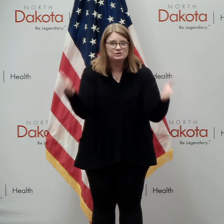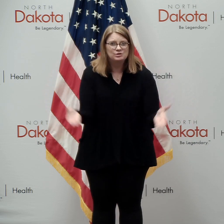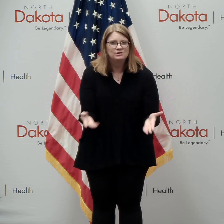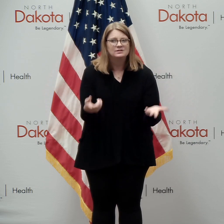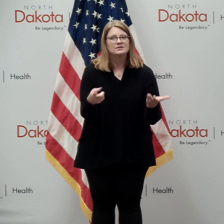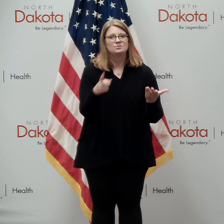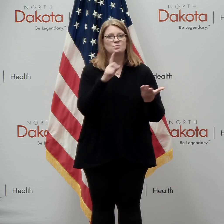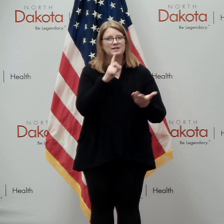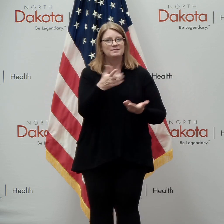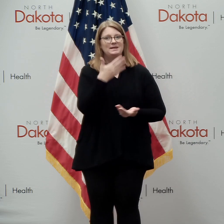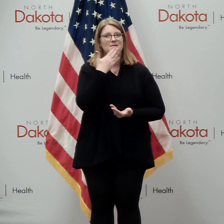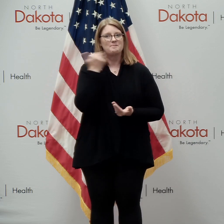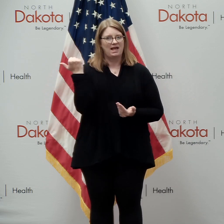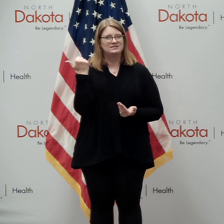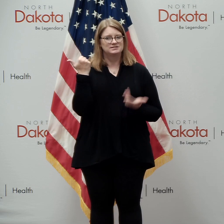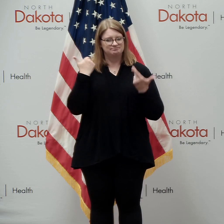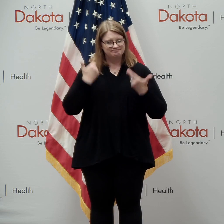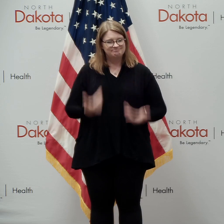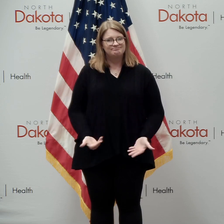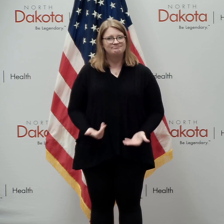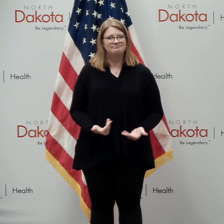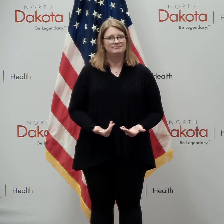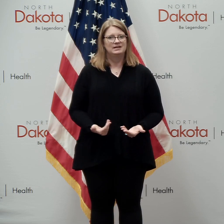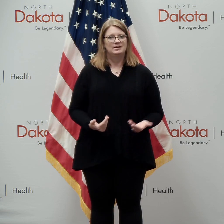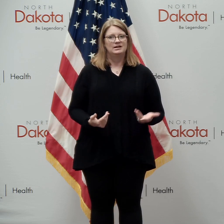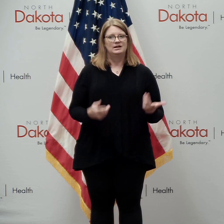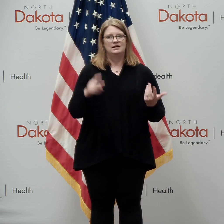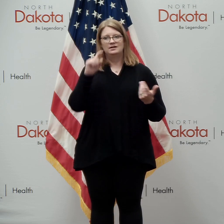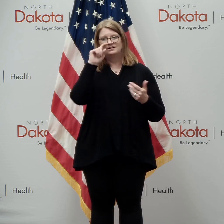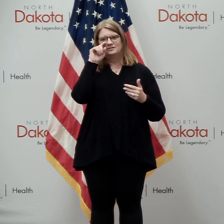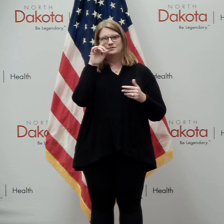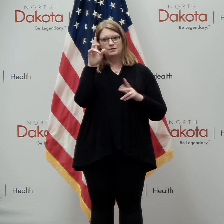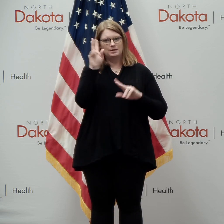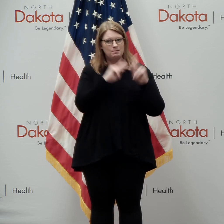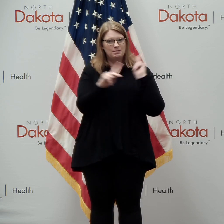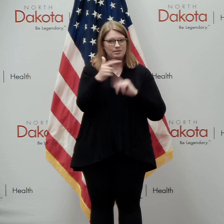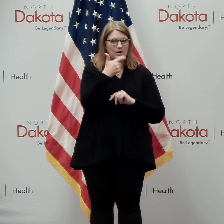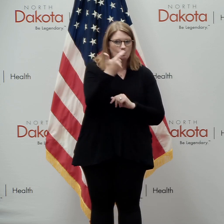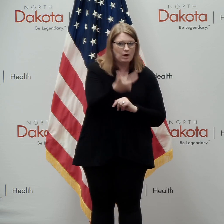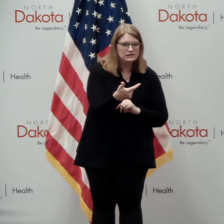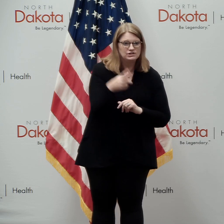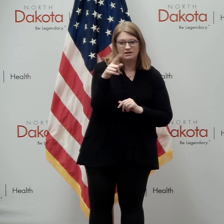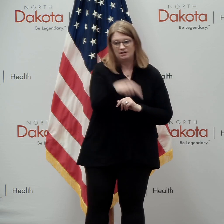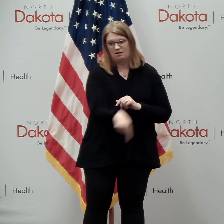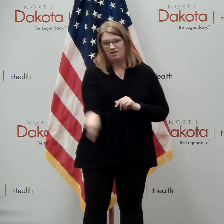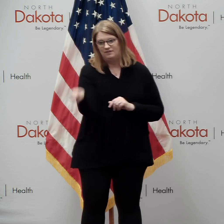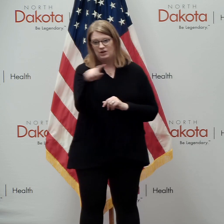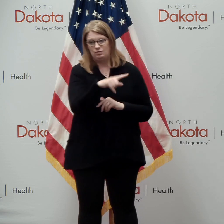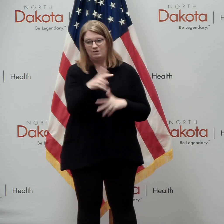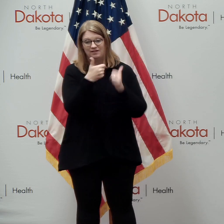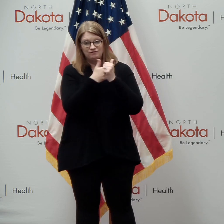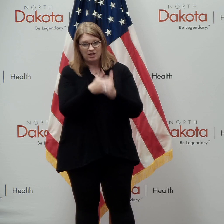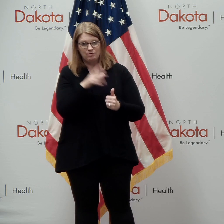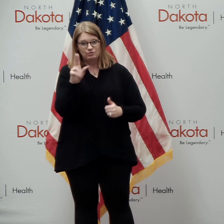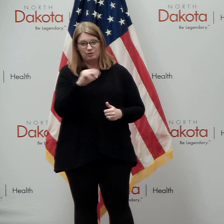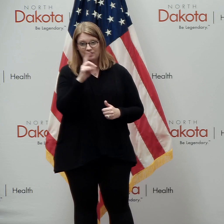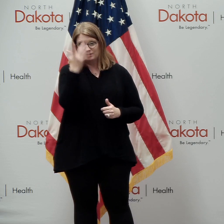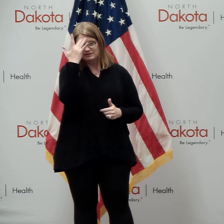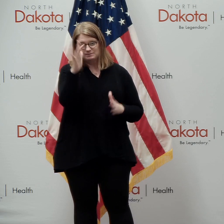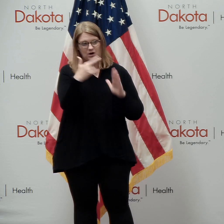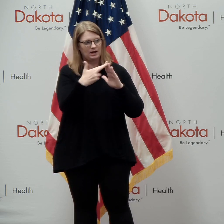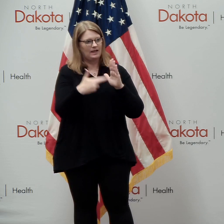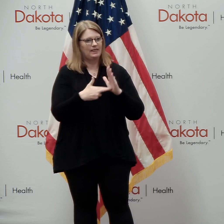includes doing what all of you are doing and people are watching are doing, which is again is being following the North Dakota SMART